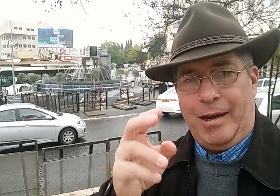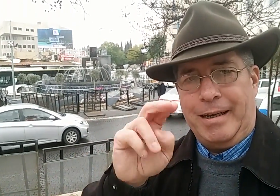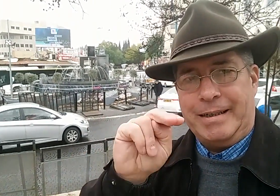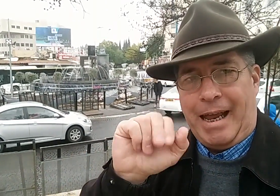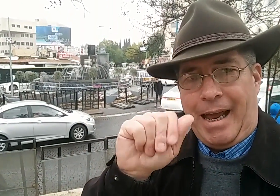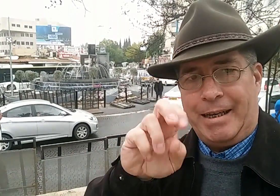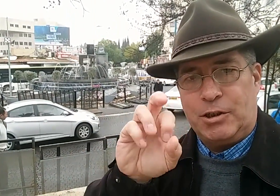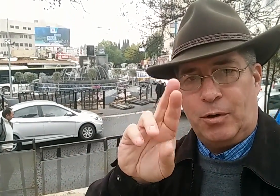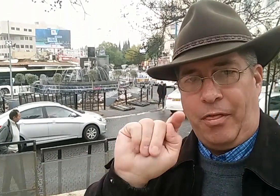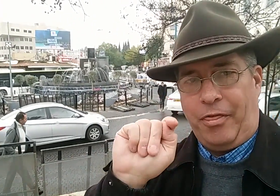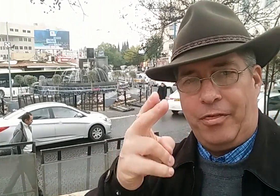Now we've moved on to Nazareth.